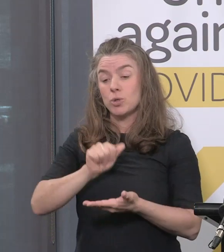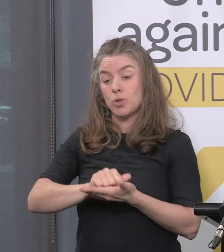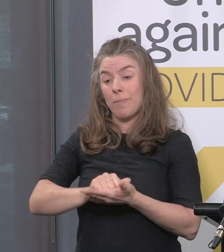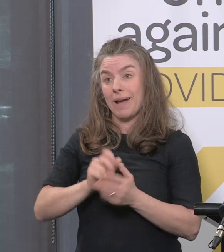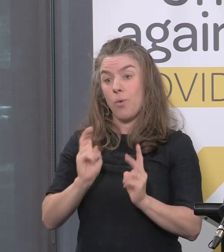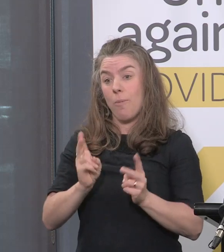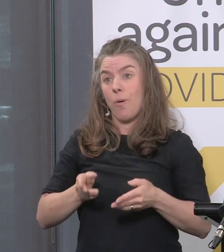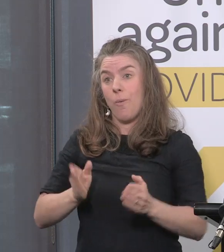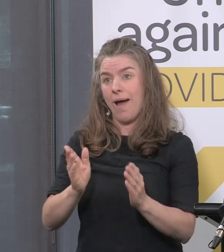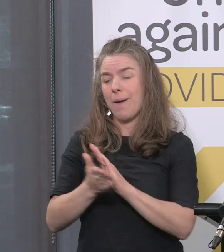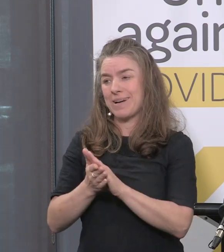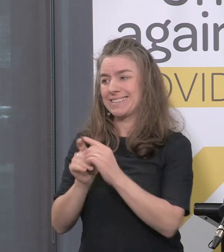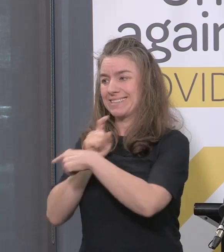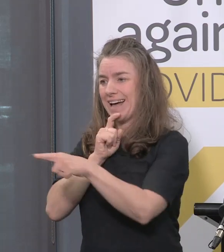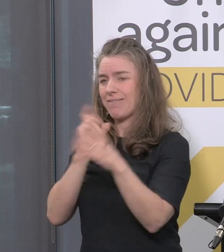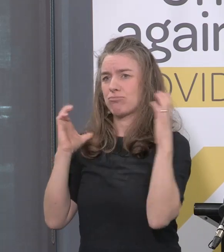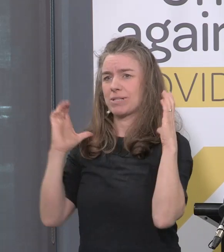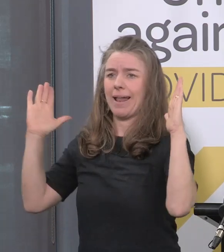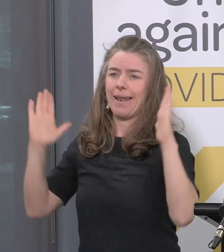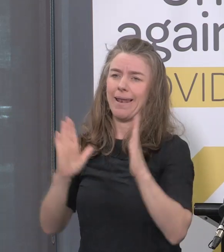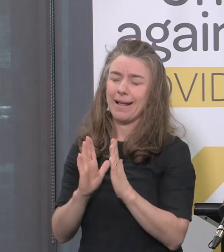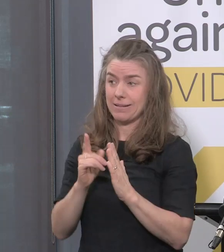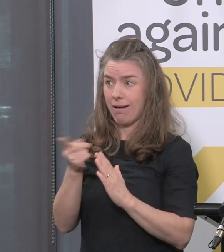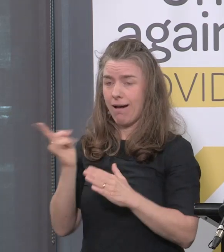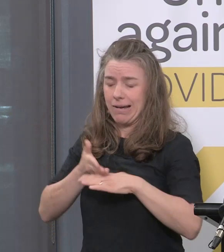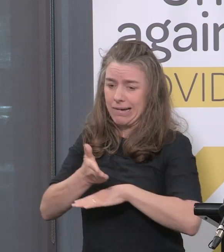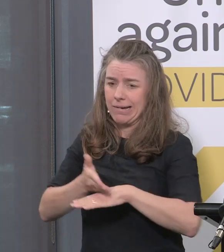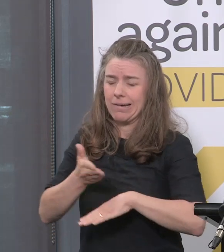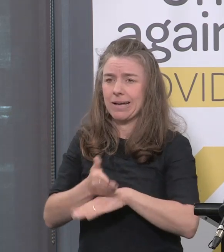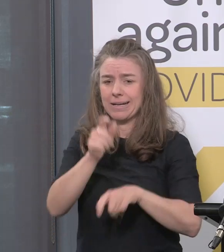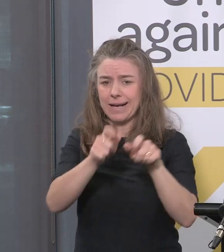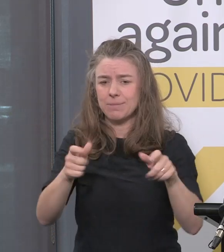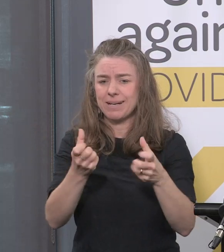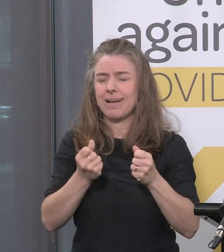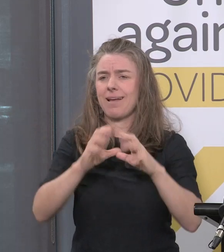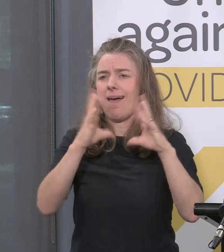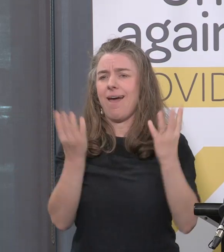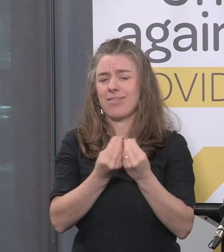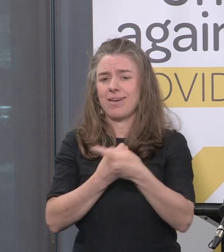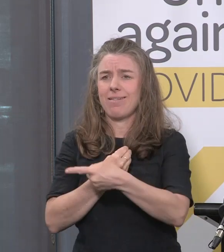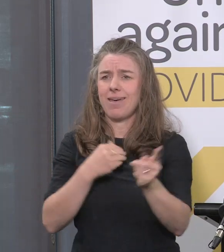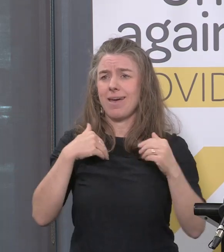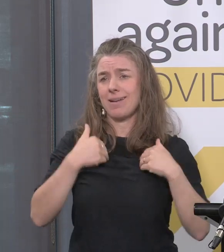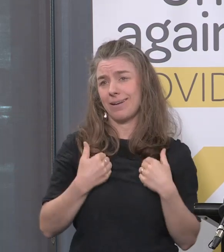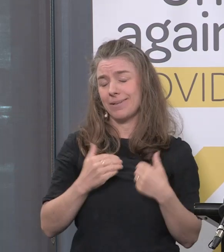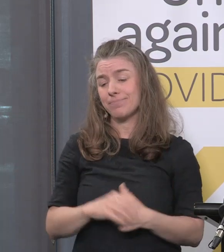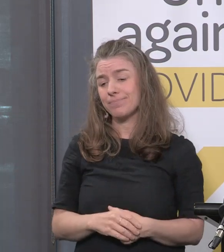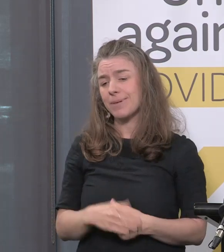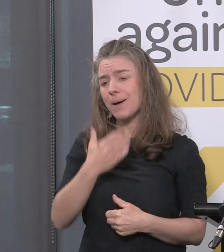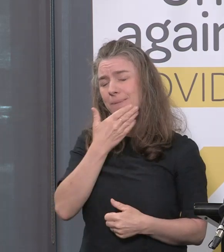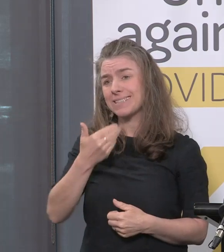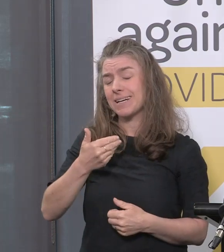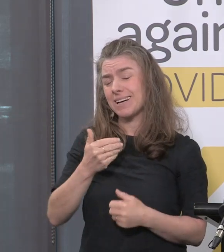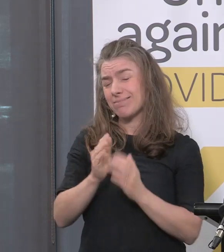our staff, who are working hard to ensure that customers get what they need. Our request is to be kind